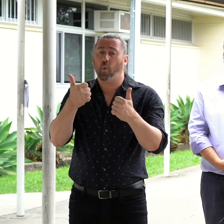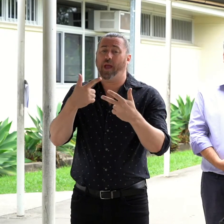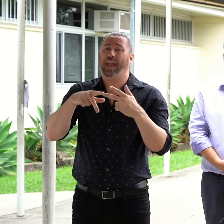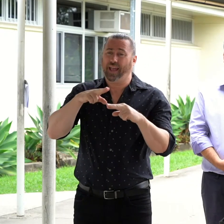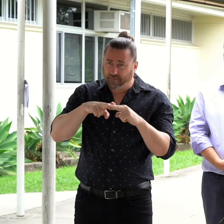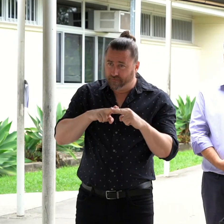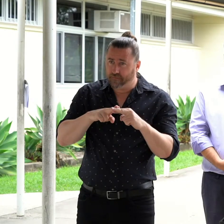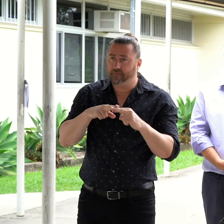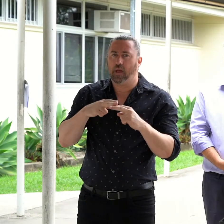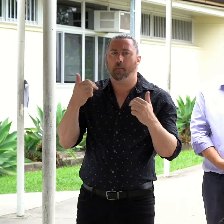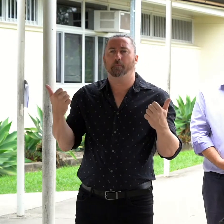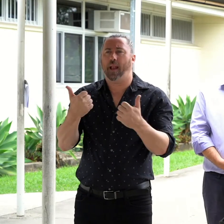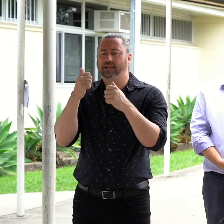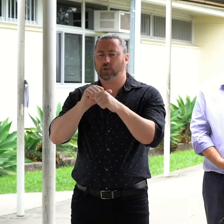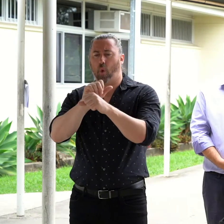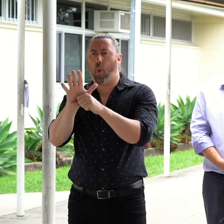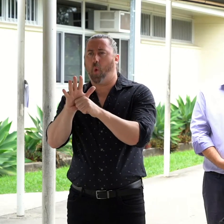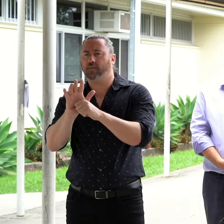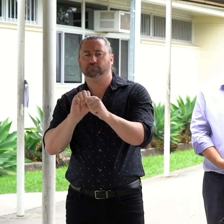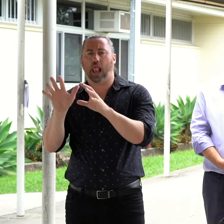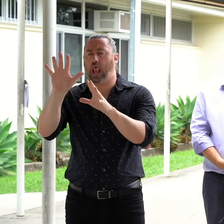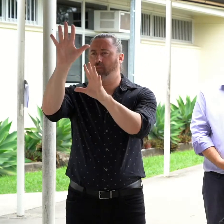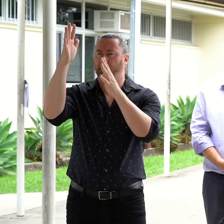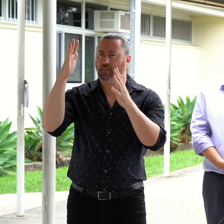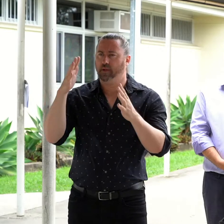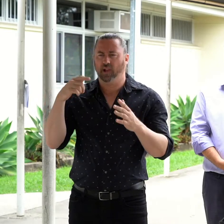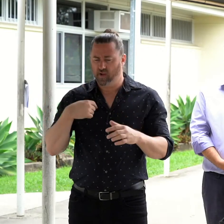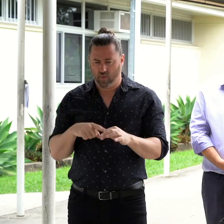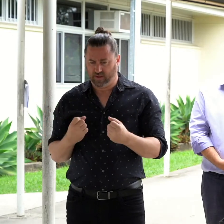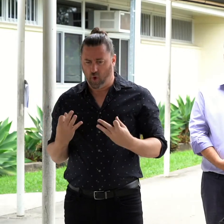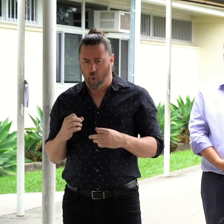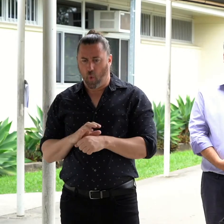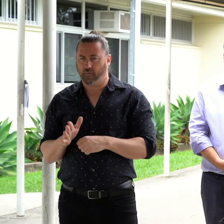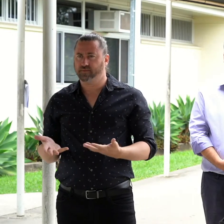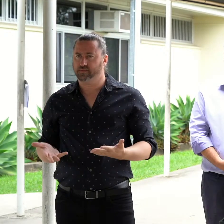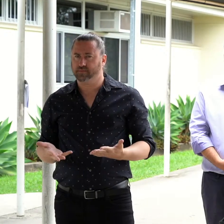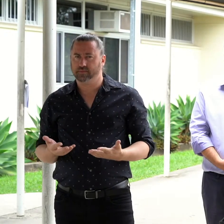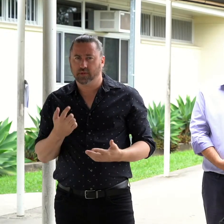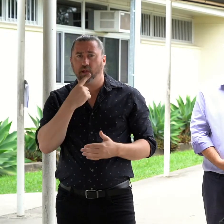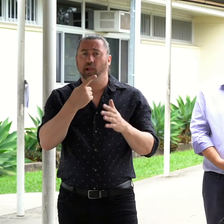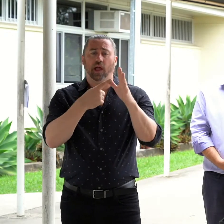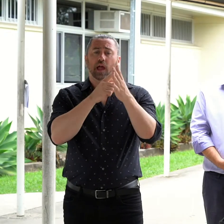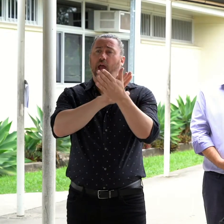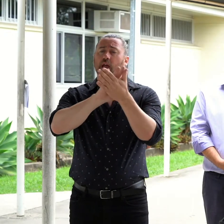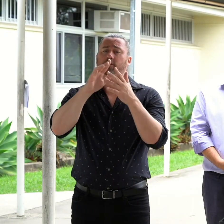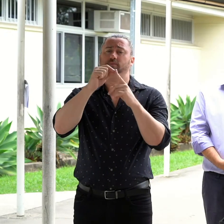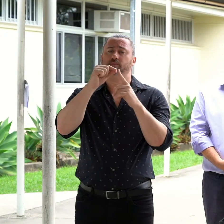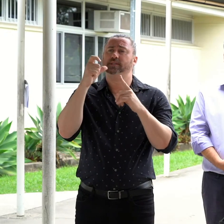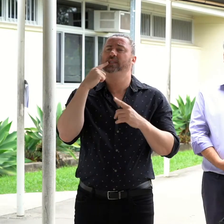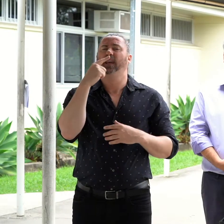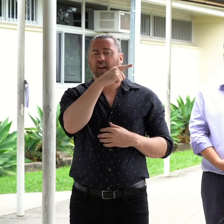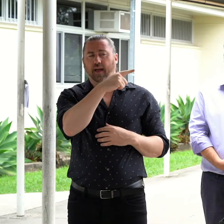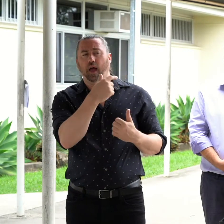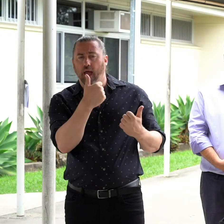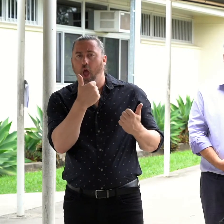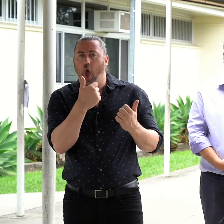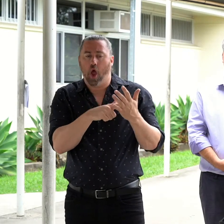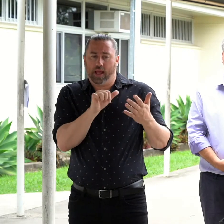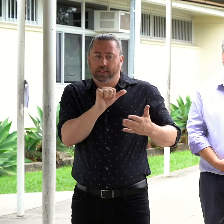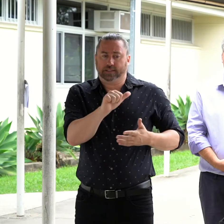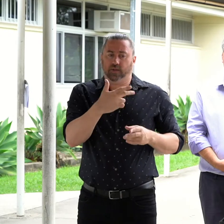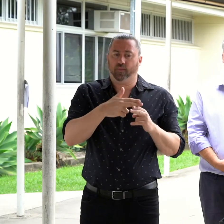Queensland doesn't have that. And the advice from HPPC and the advice from all those who've used them is they've introduced them with benefit when there's been high numbers